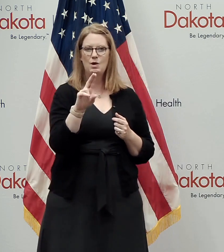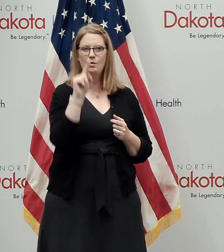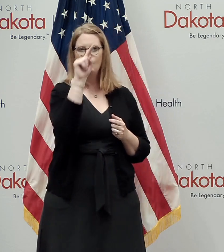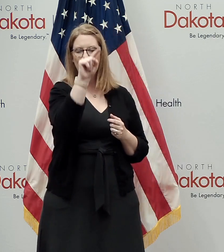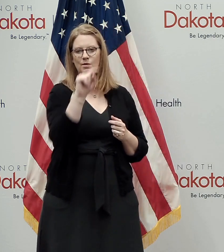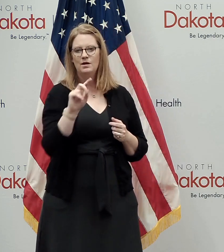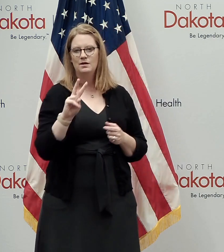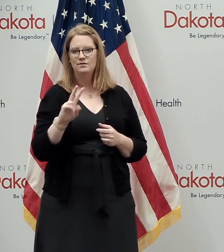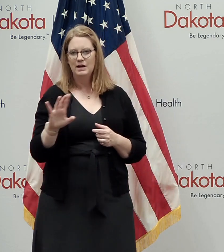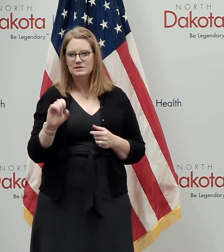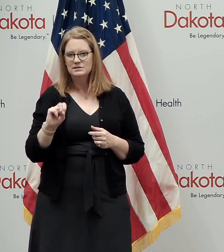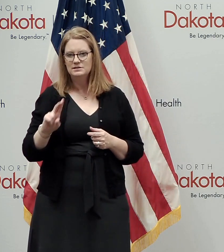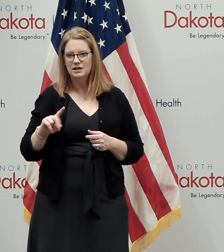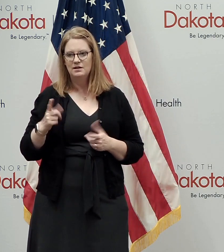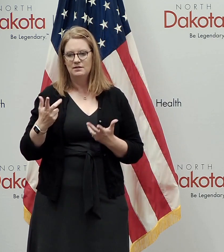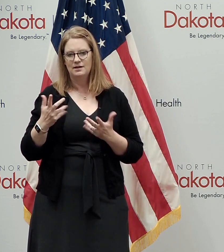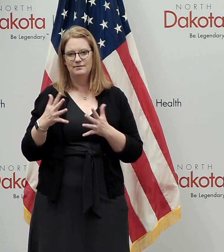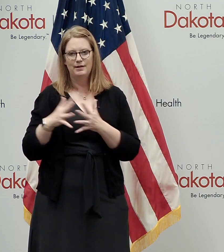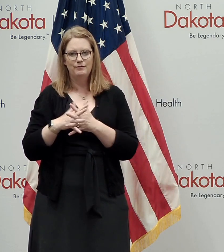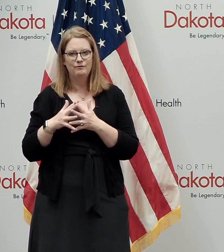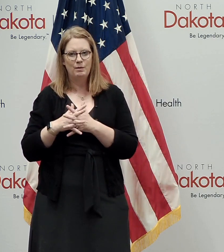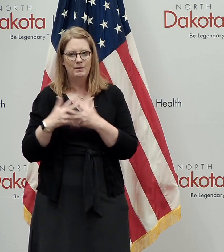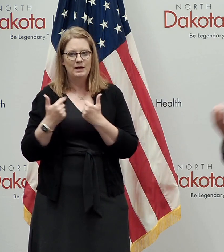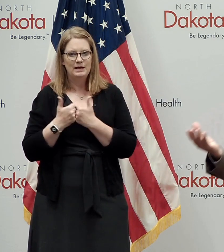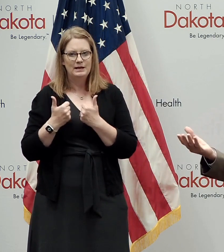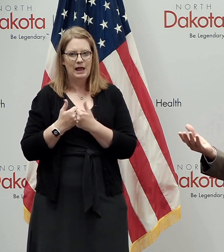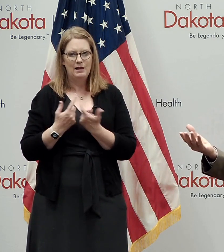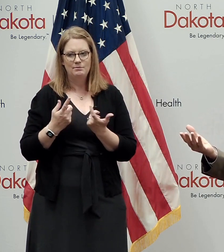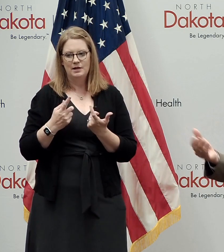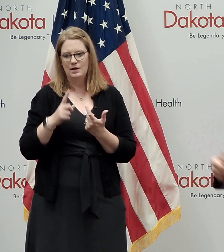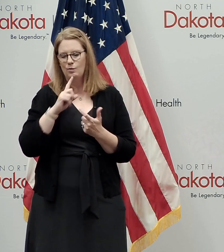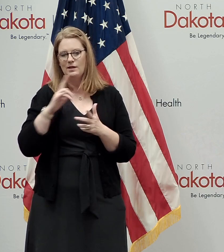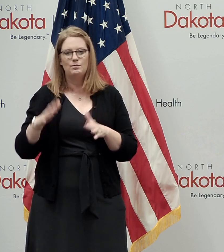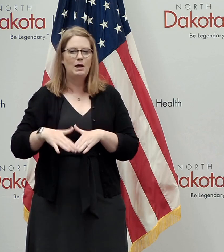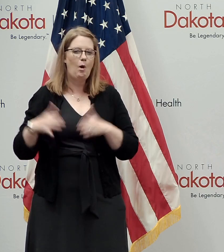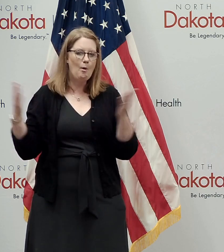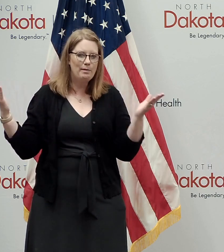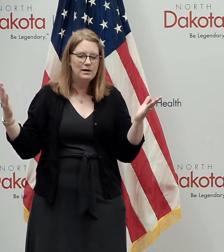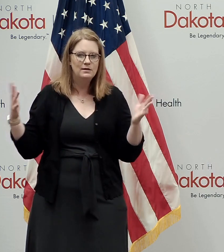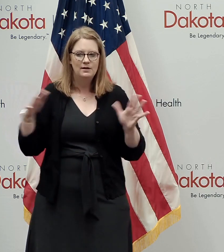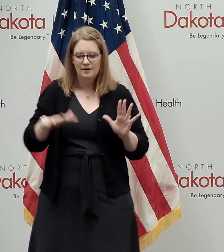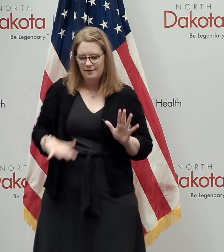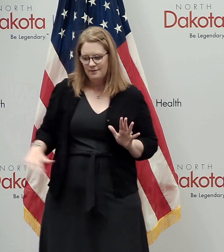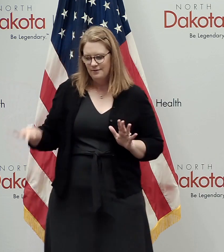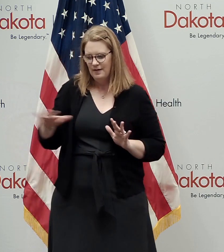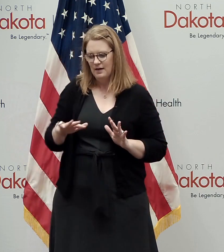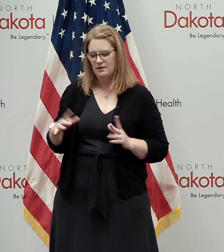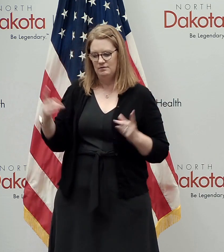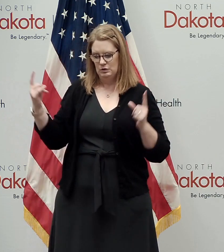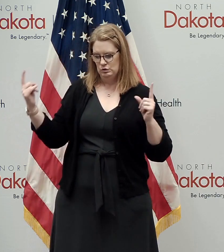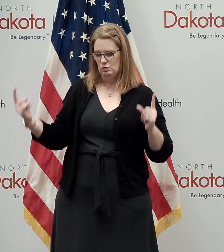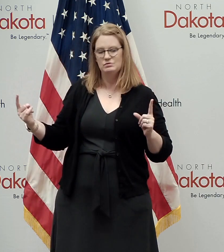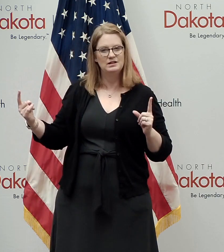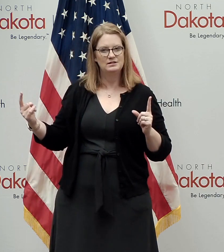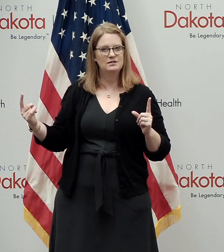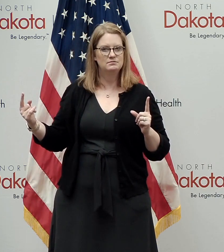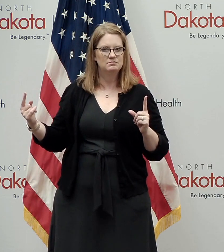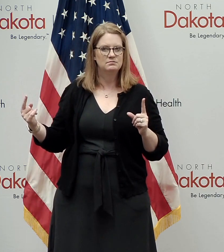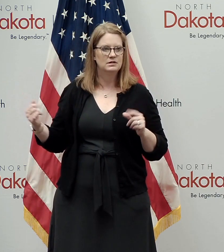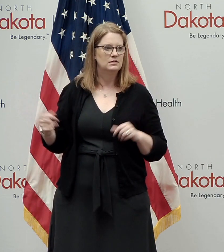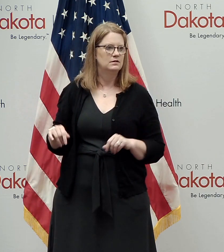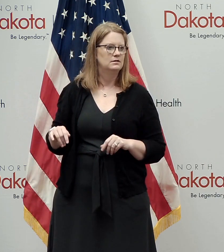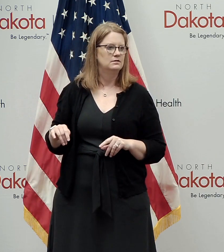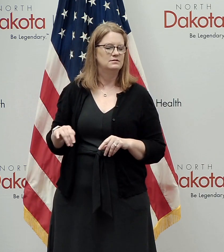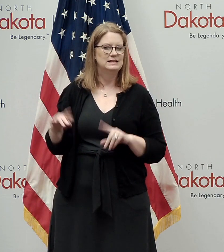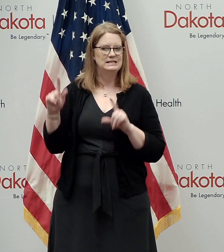like Valley City, I went to a football game last year, you know, open air field, you know, you social distance, I guess, is the testing could be